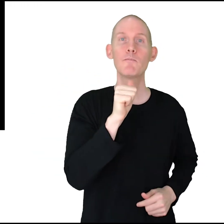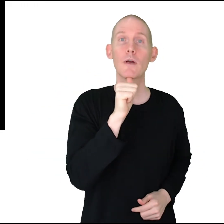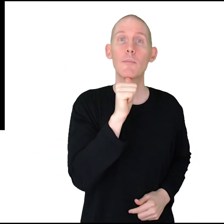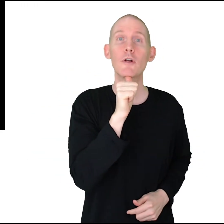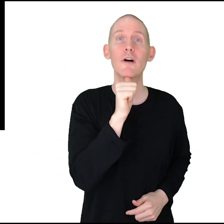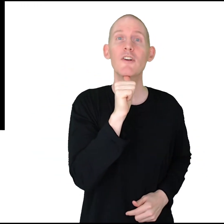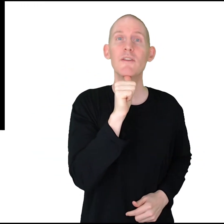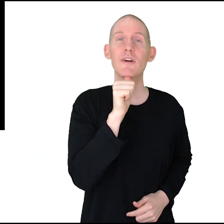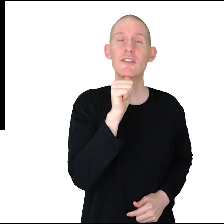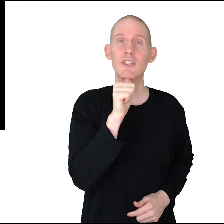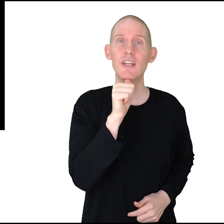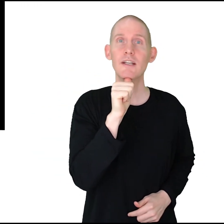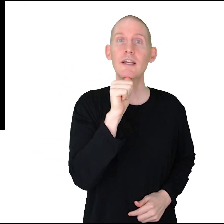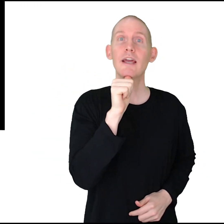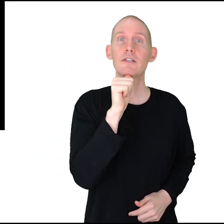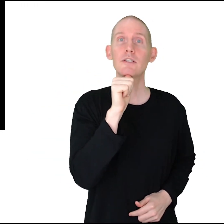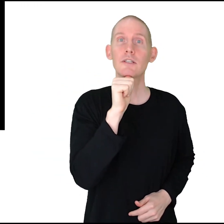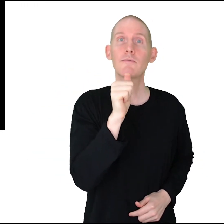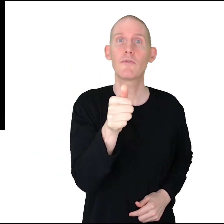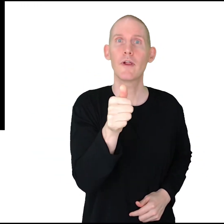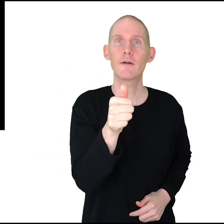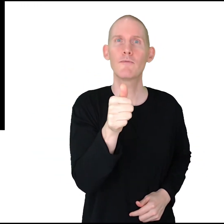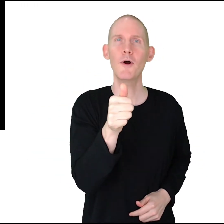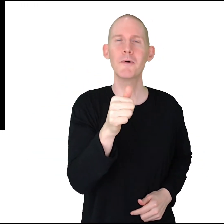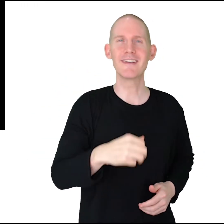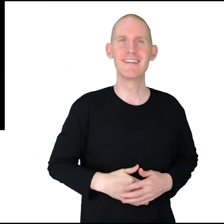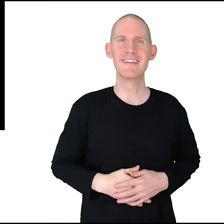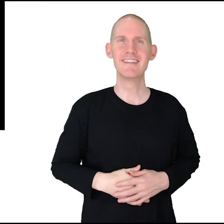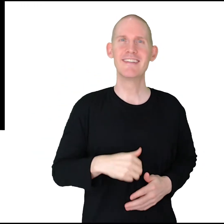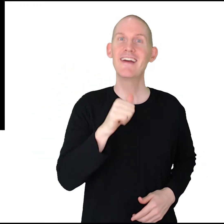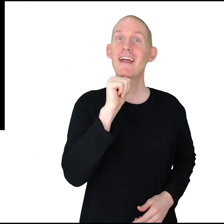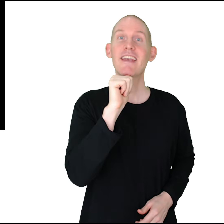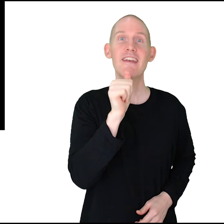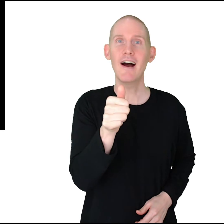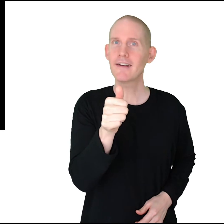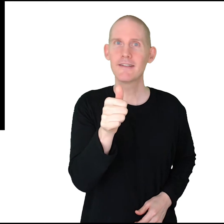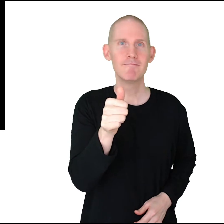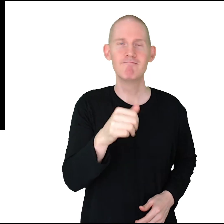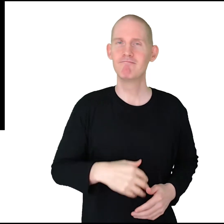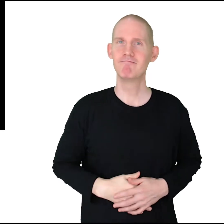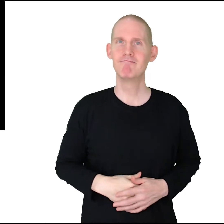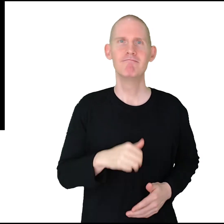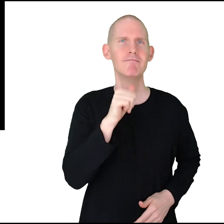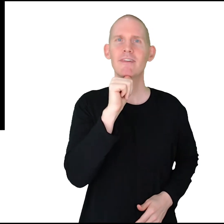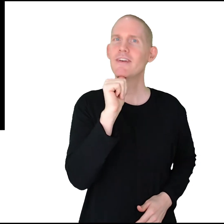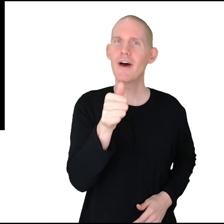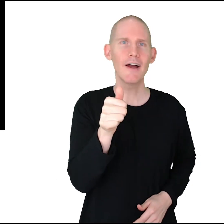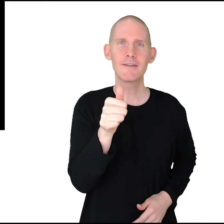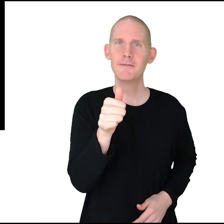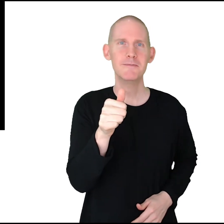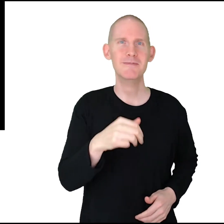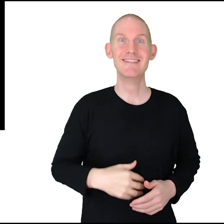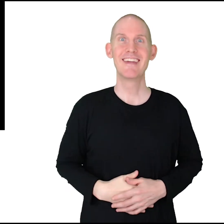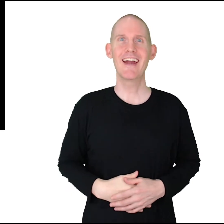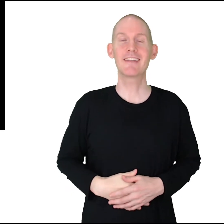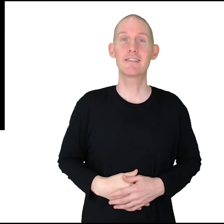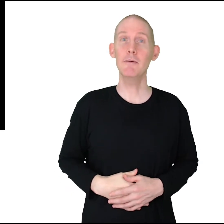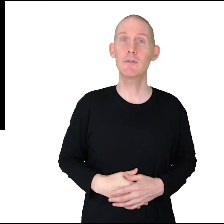put it underneath our chin, and just flick forward. Not. Not. At the same time, since